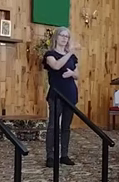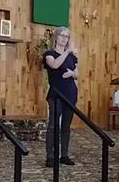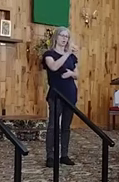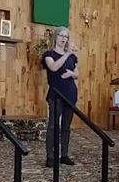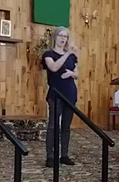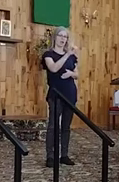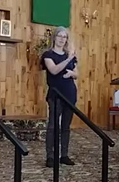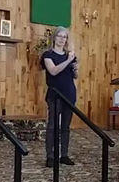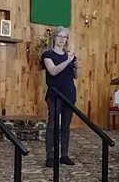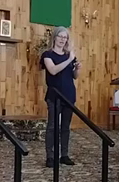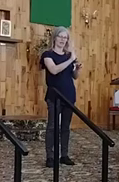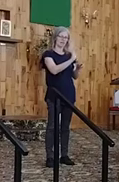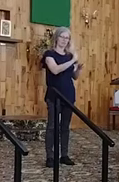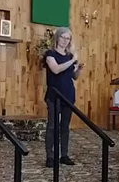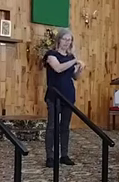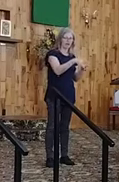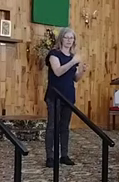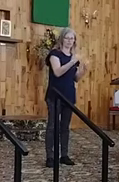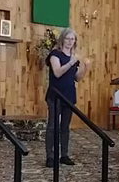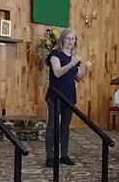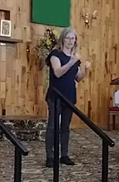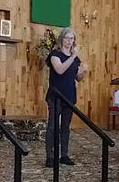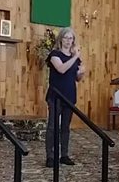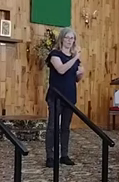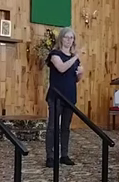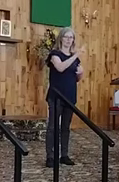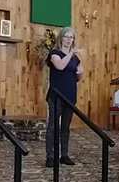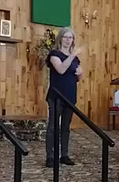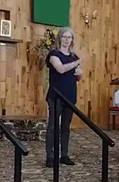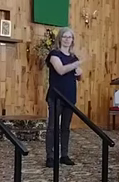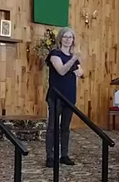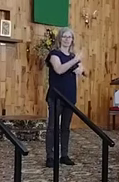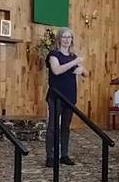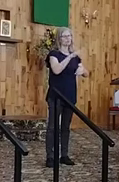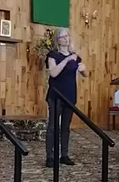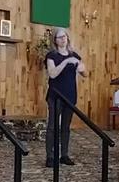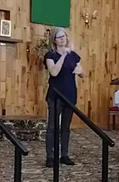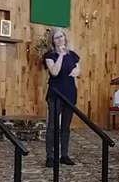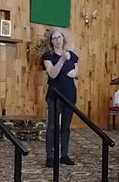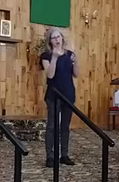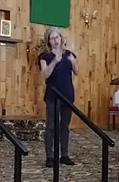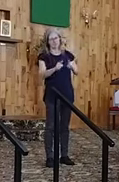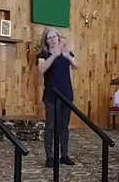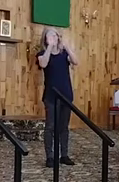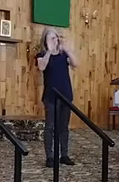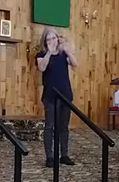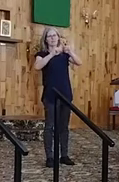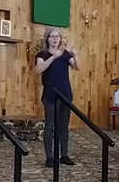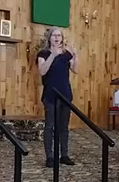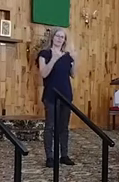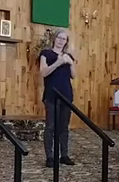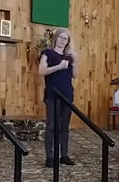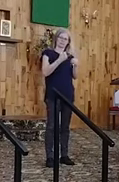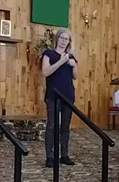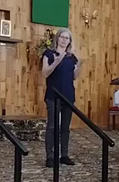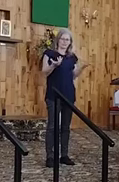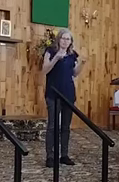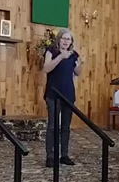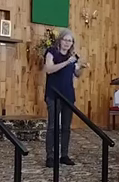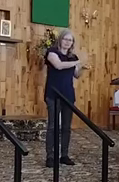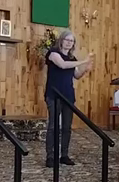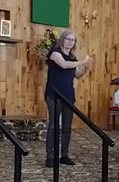whose day is today, November 3rd. Usually it doesn't fall on a Sunday, but it does today. So what Martin